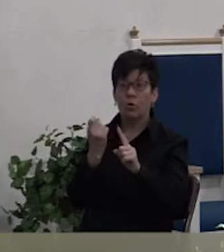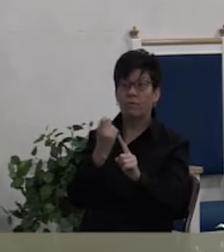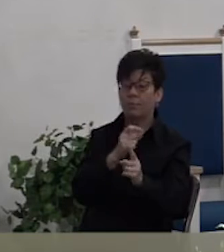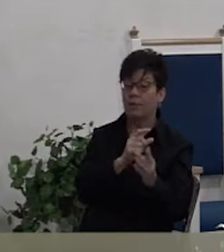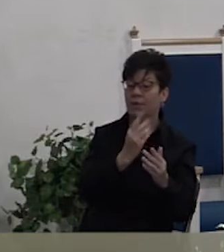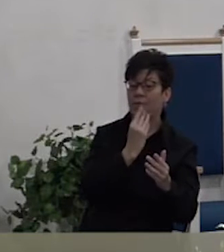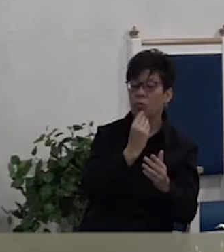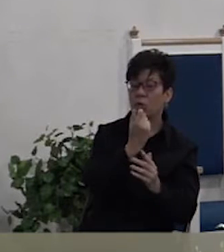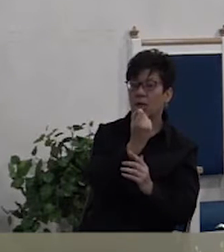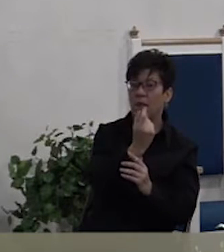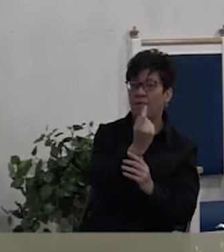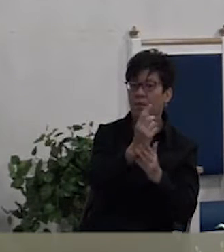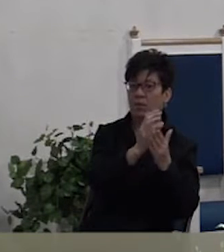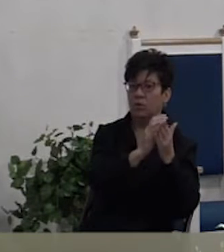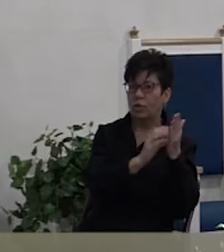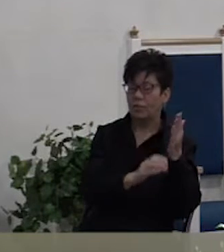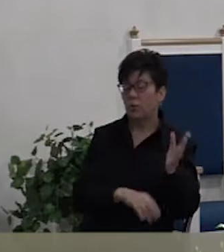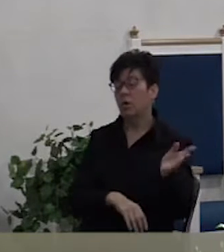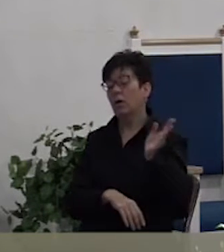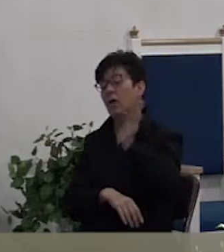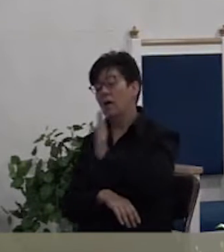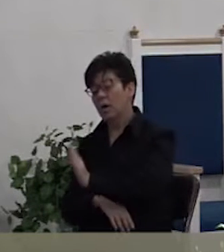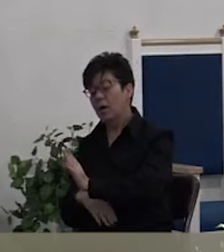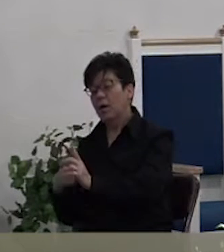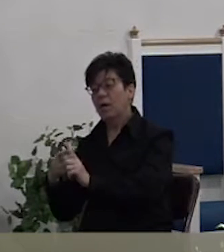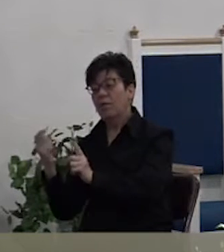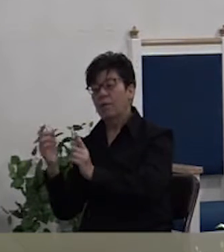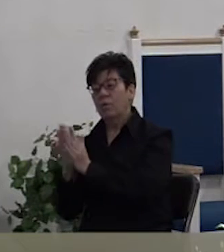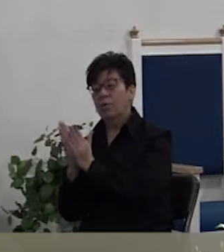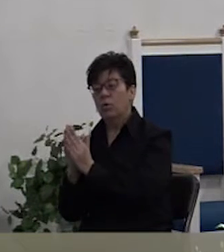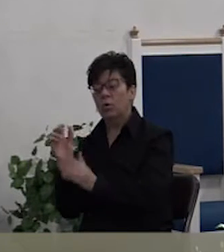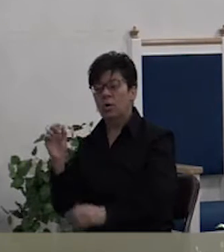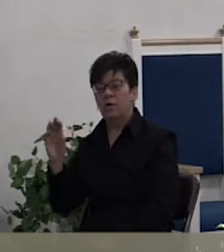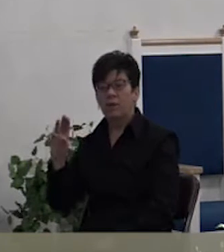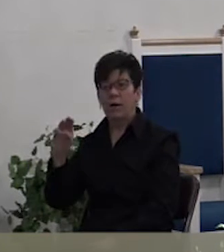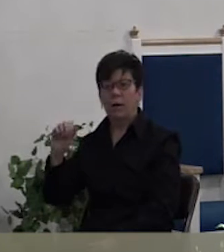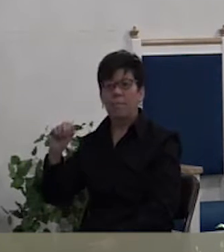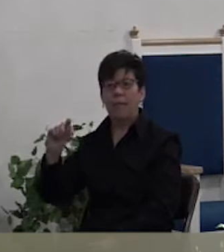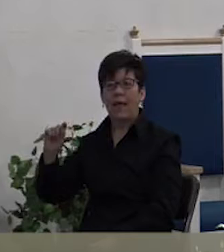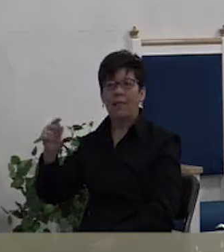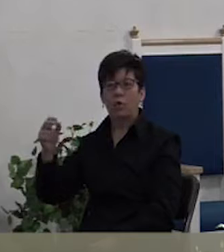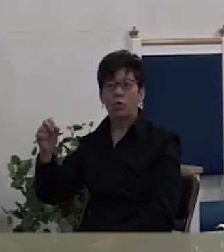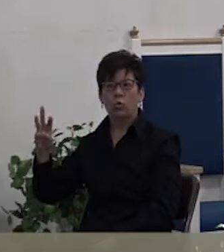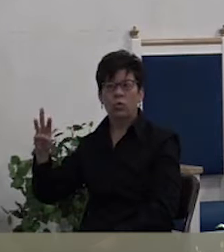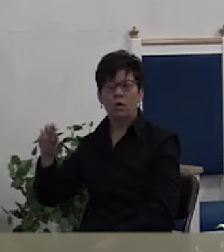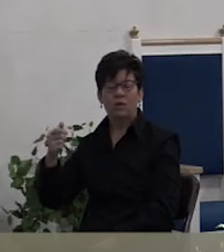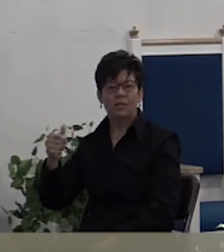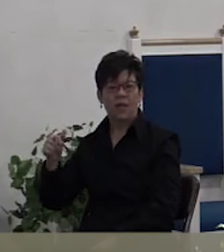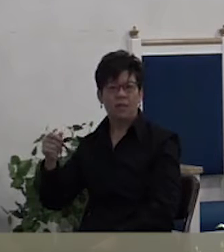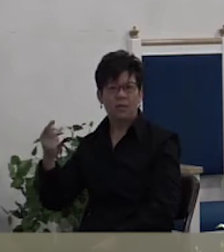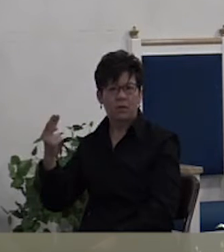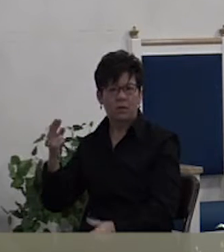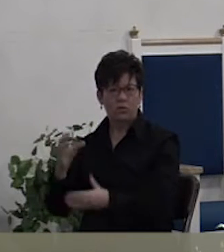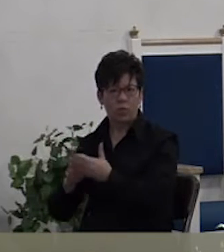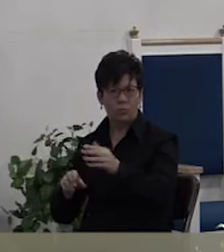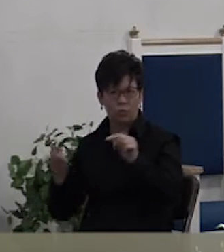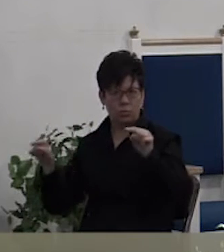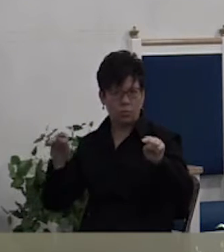the 11th chapter, and one in the book of Matthew, the 10th chapter.